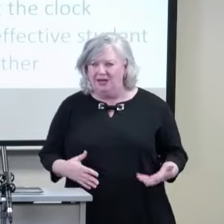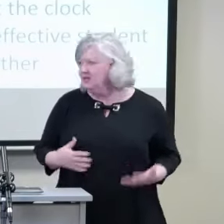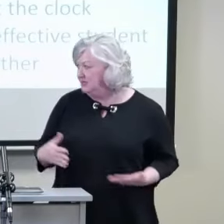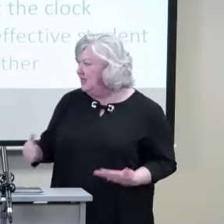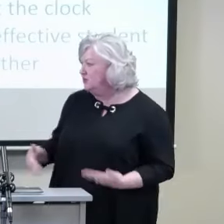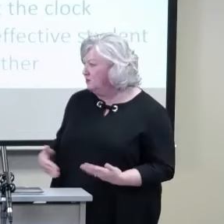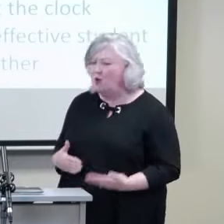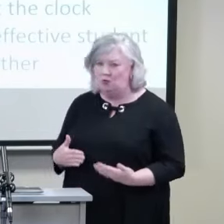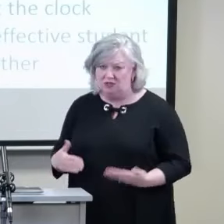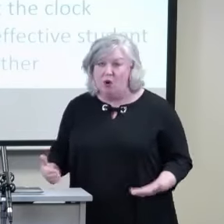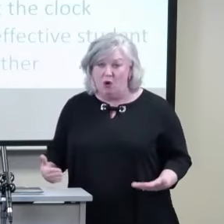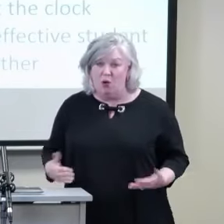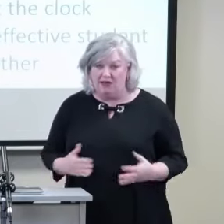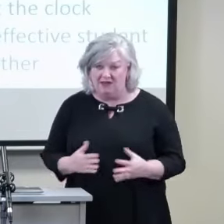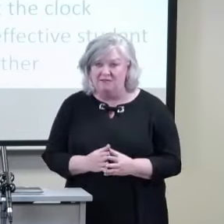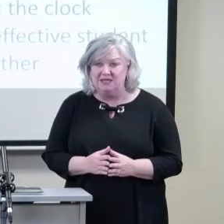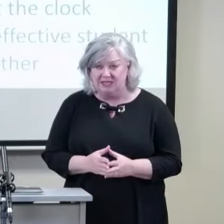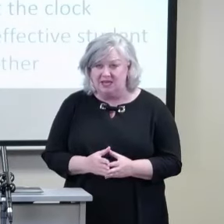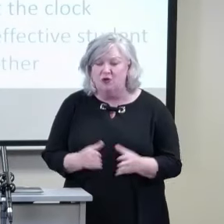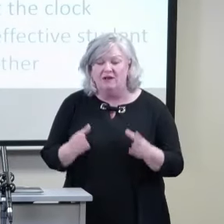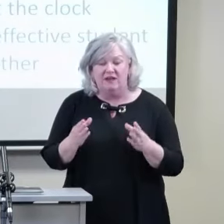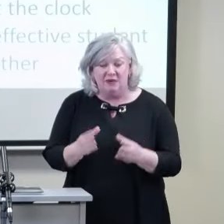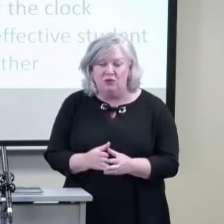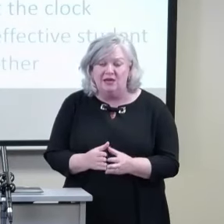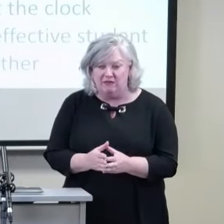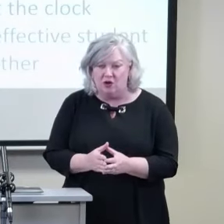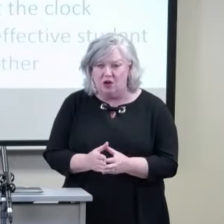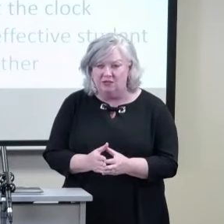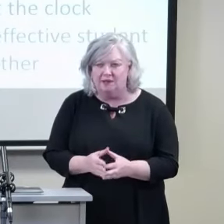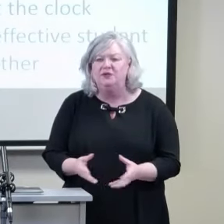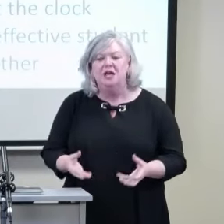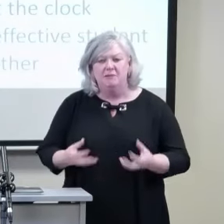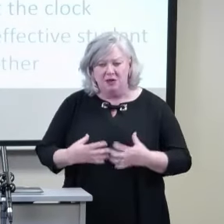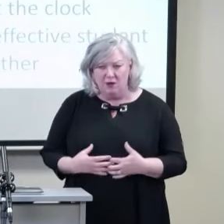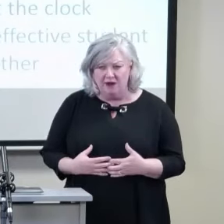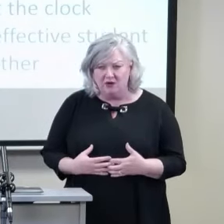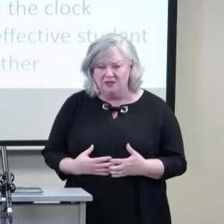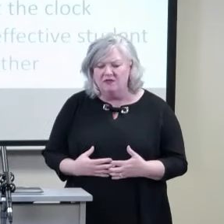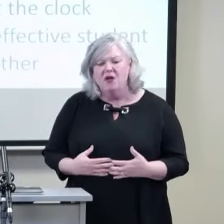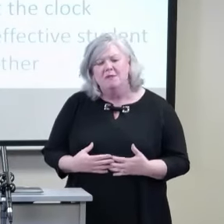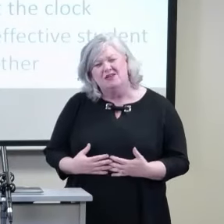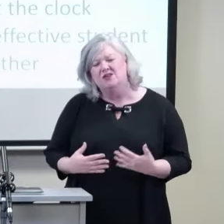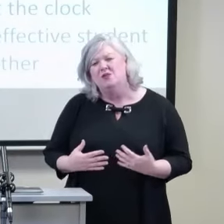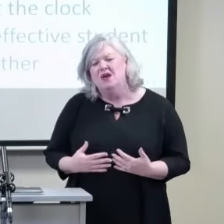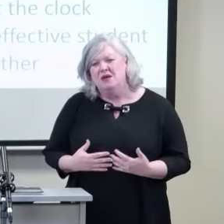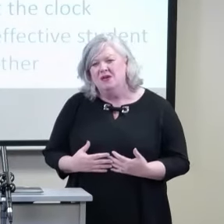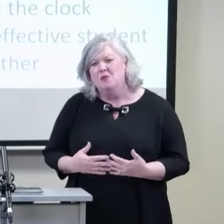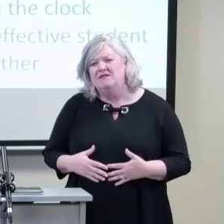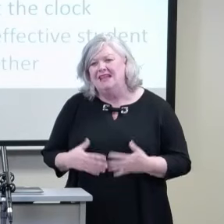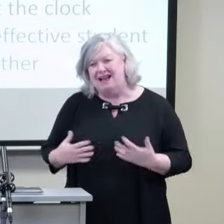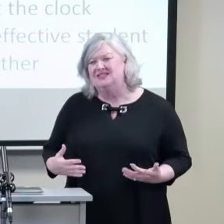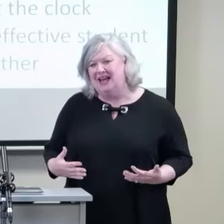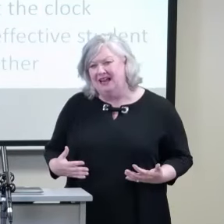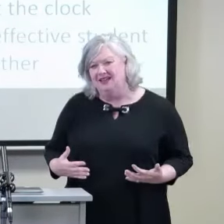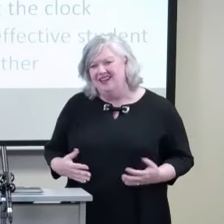know when i need to take a small small walk if i've been studying or if i've been reading for a long time be aware of yourself but also be